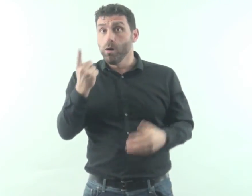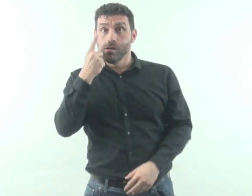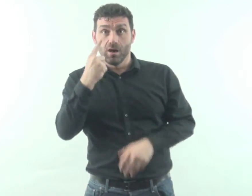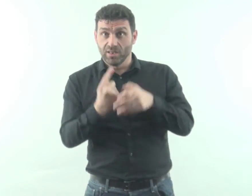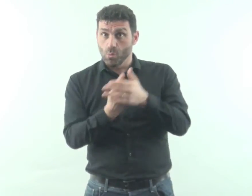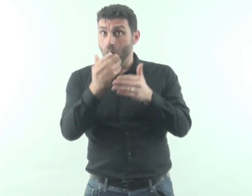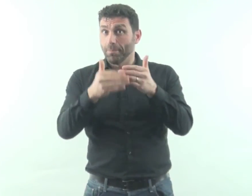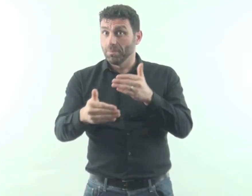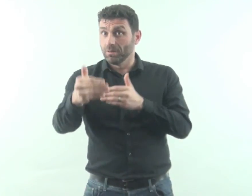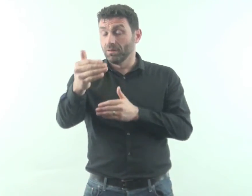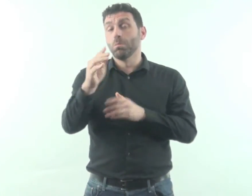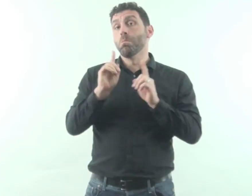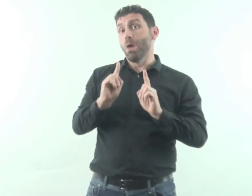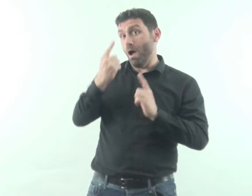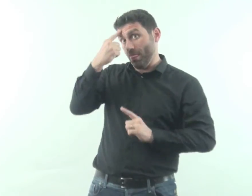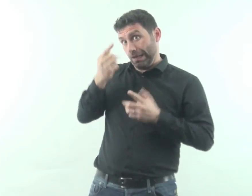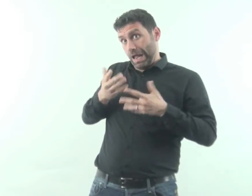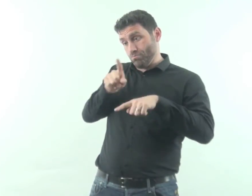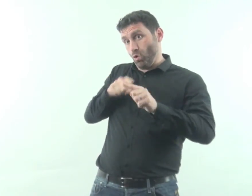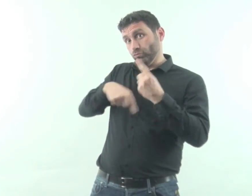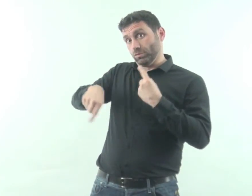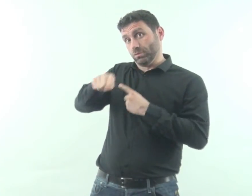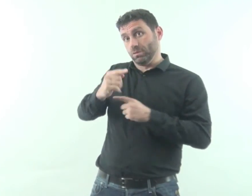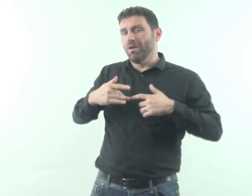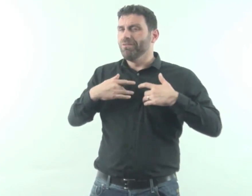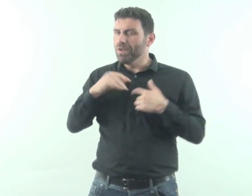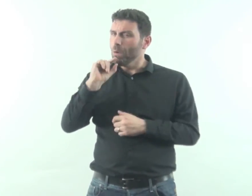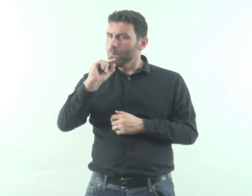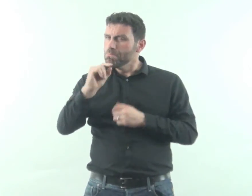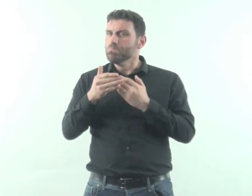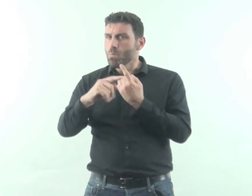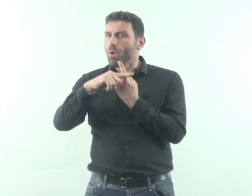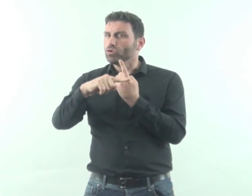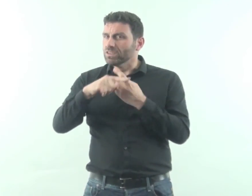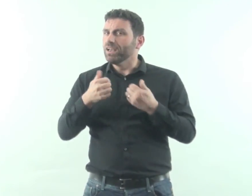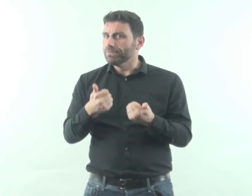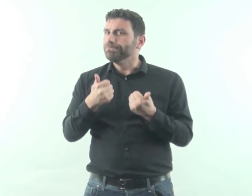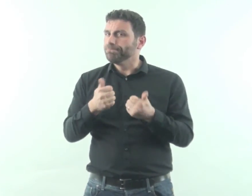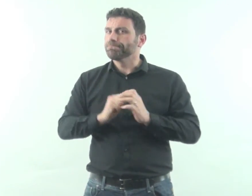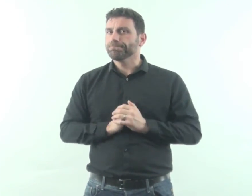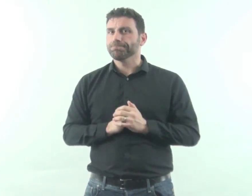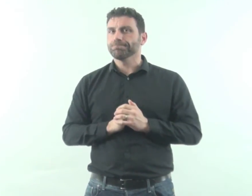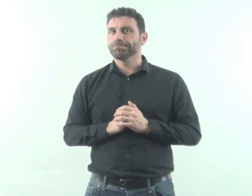relieved about that. So we'll be interested to see what happens from now on. But I think predominantly we feel more positive now.